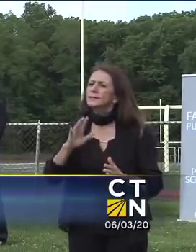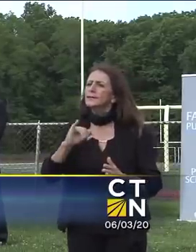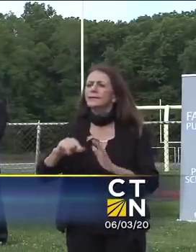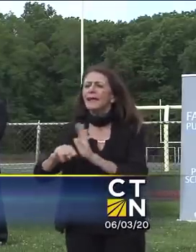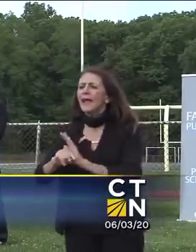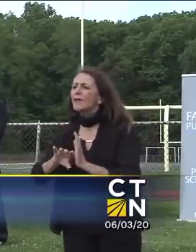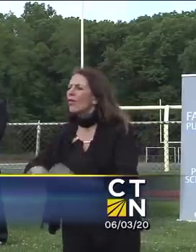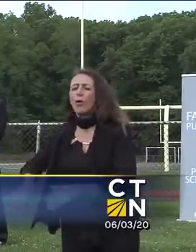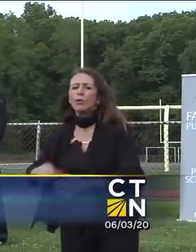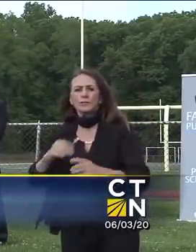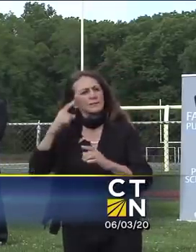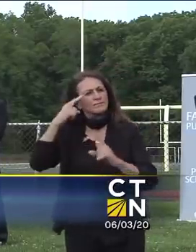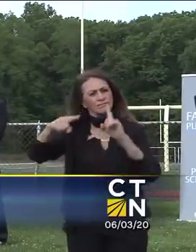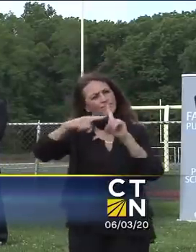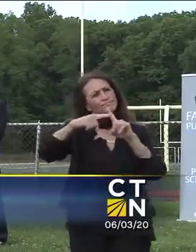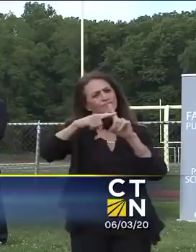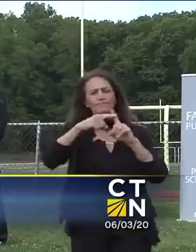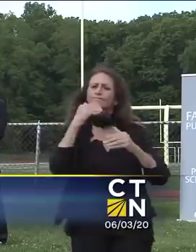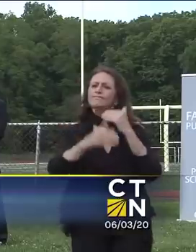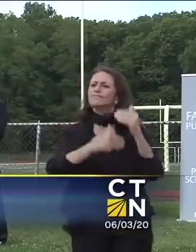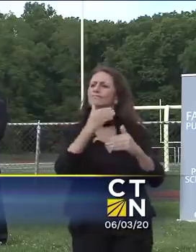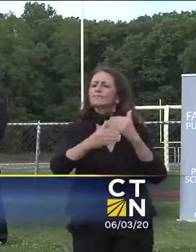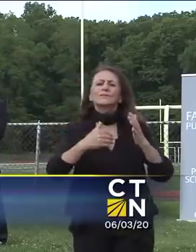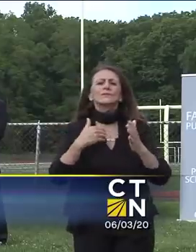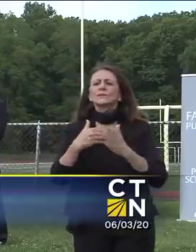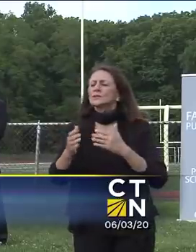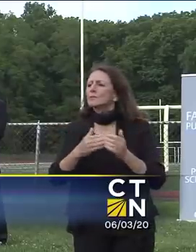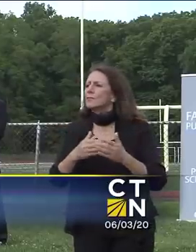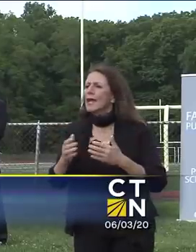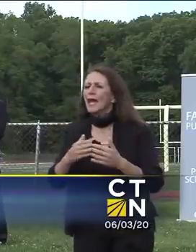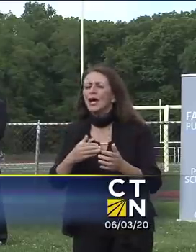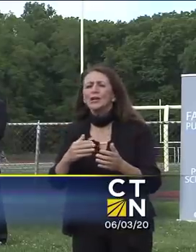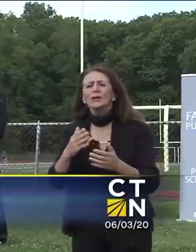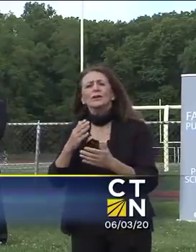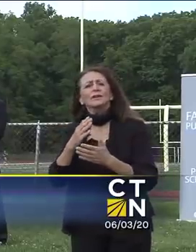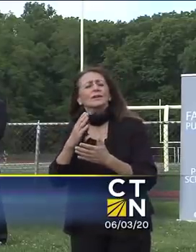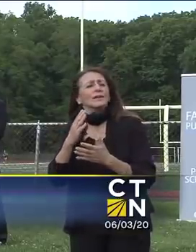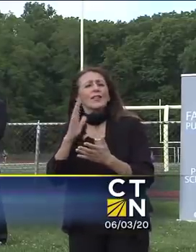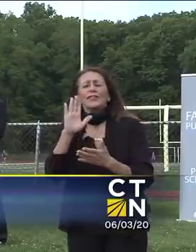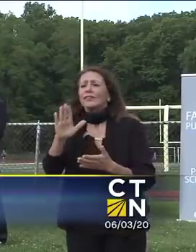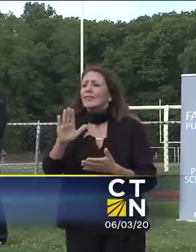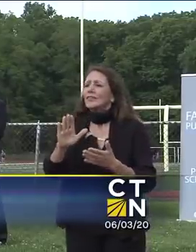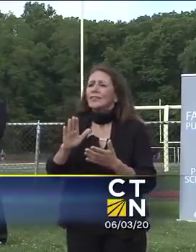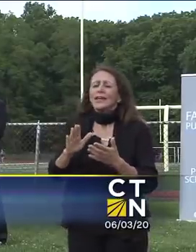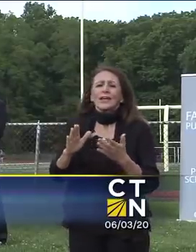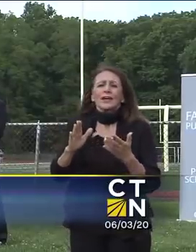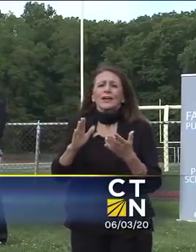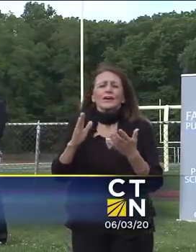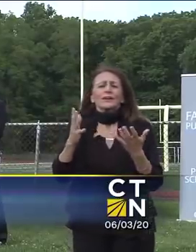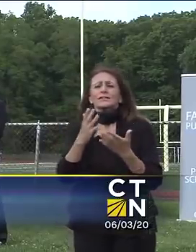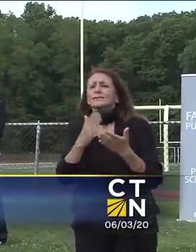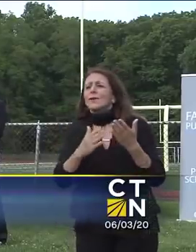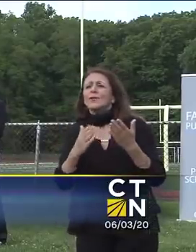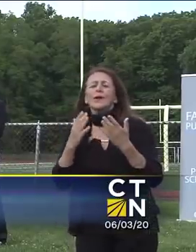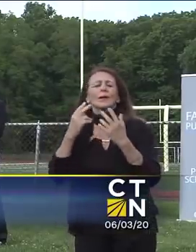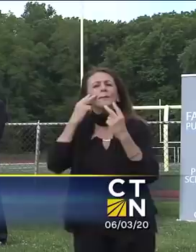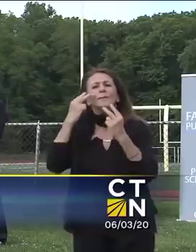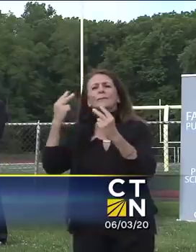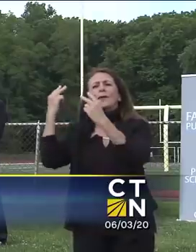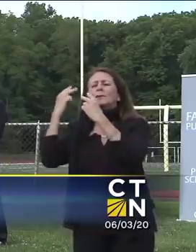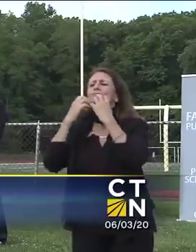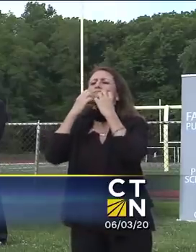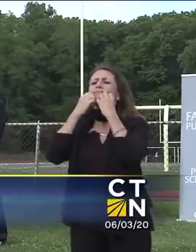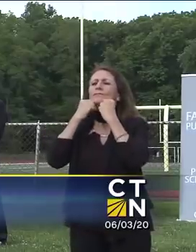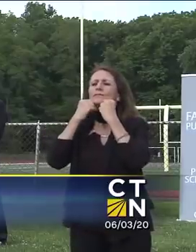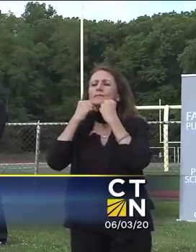throughout this all, despite missing on some of their what would be some of their fondest moments in high school